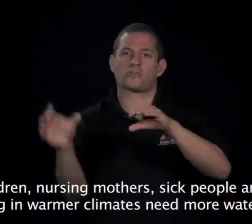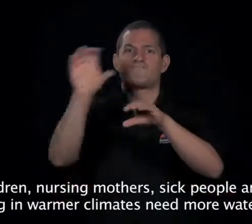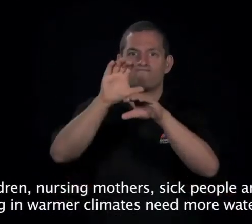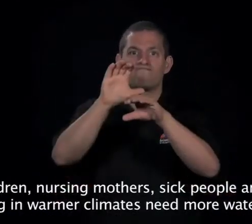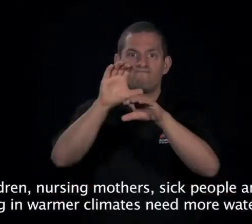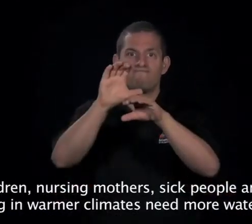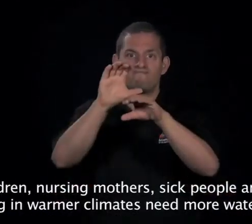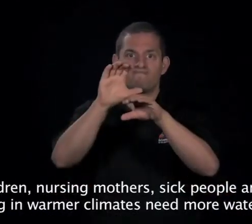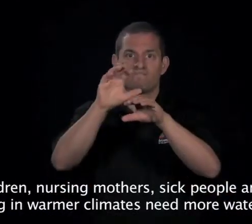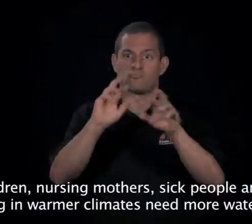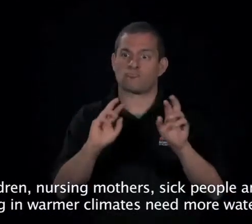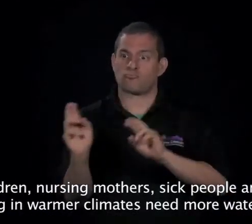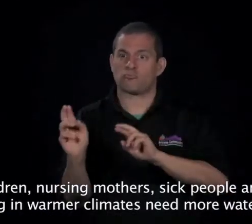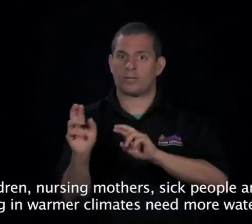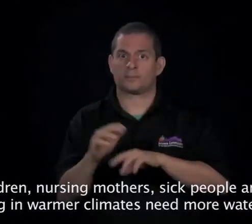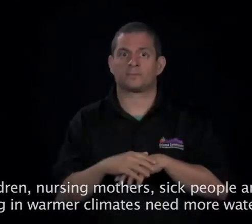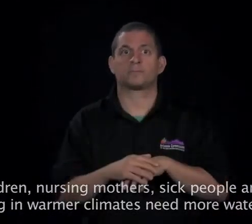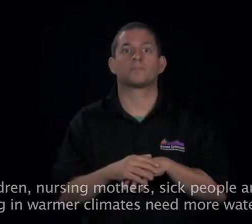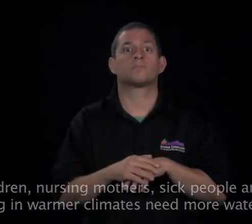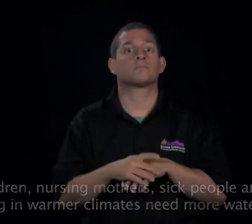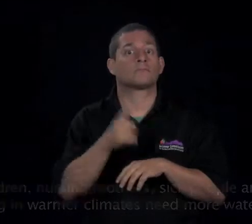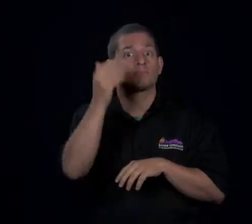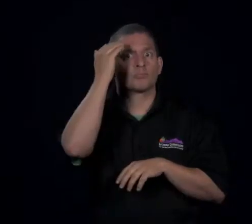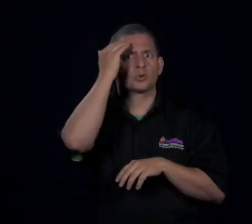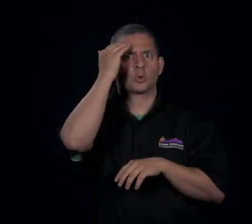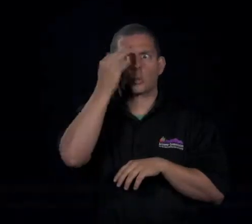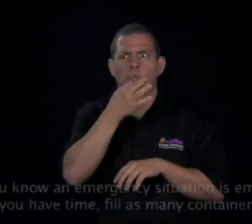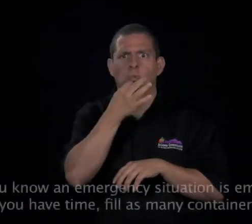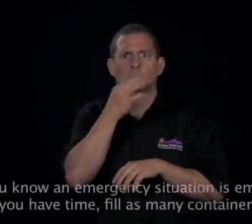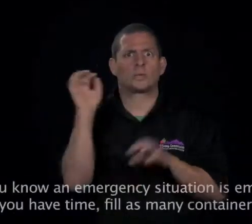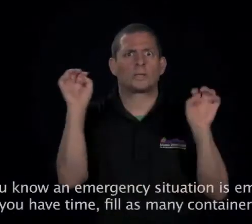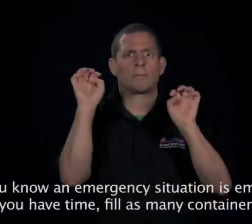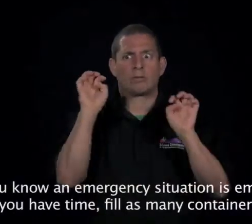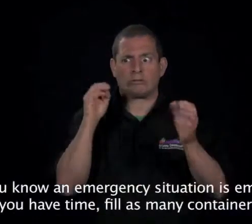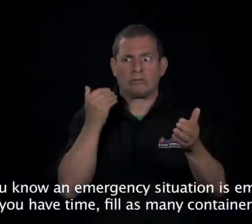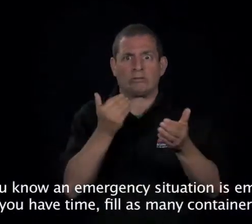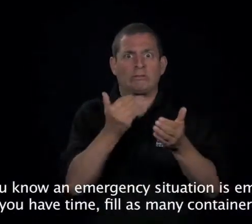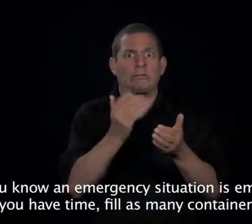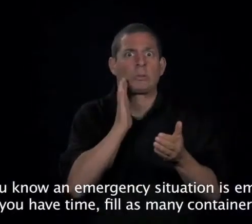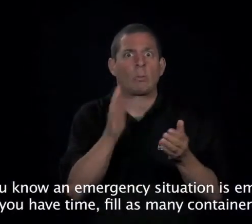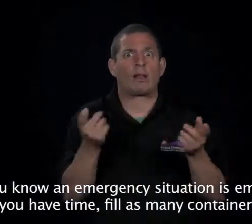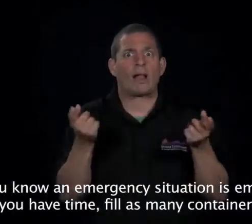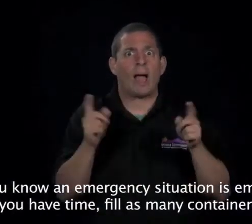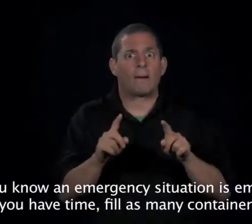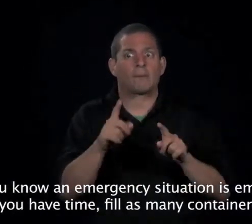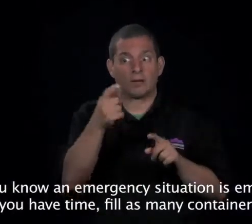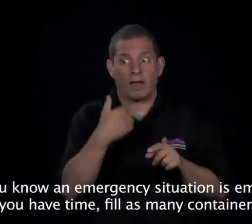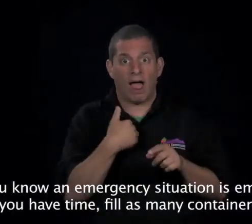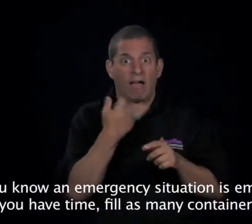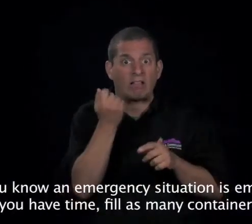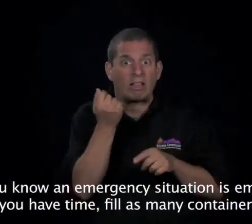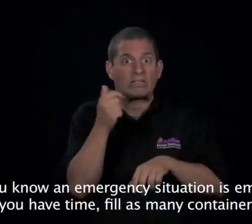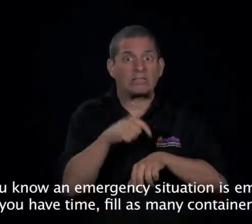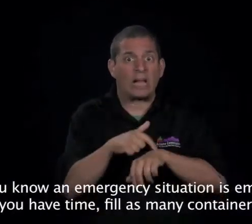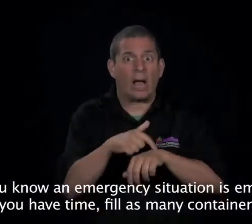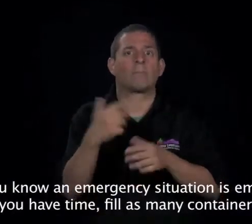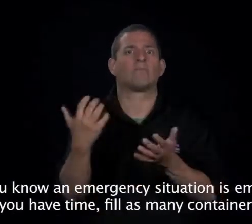in warmer climates need more water. If you know an emergency situation is imminent and you have time, fill as